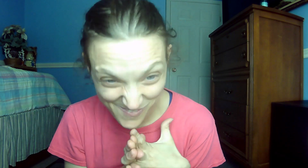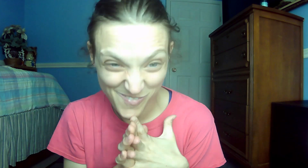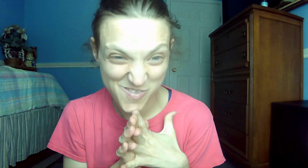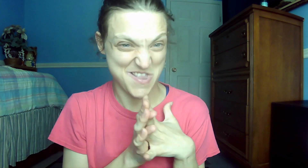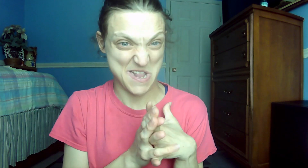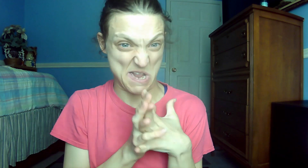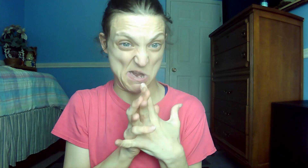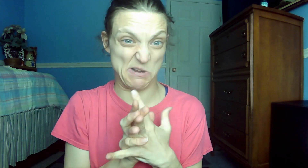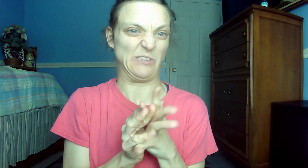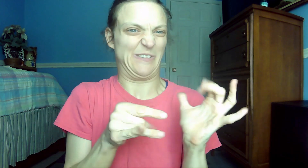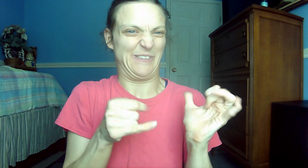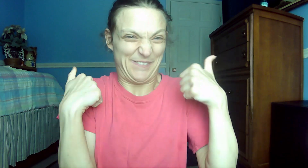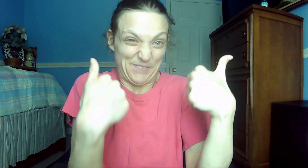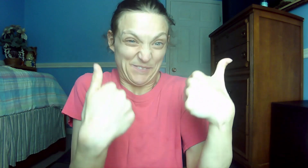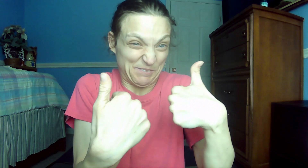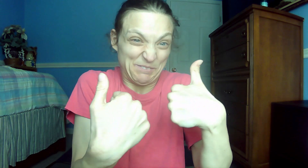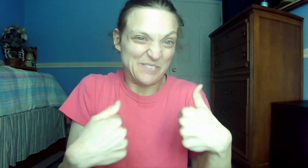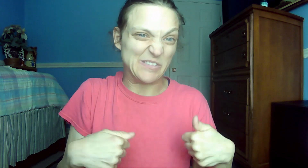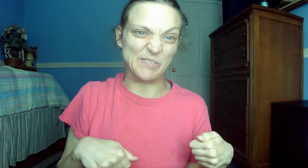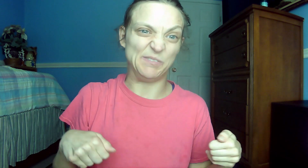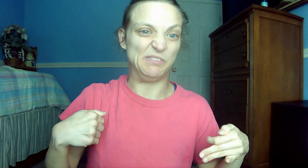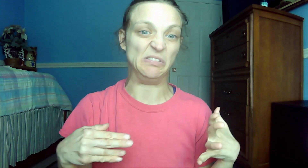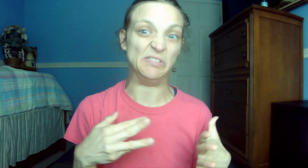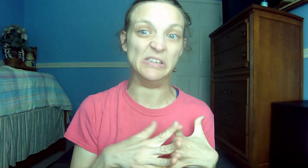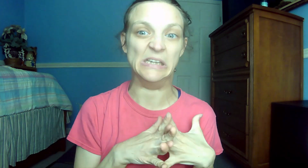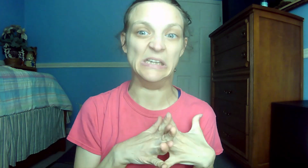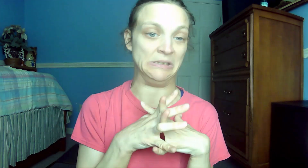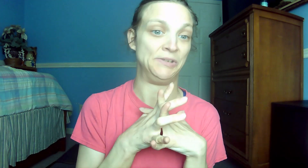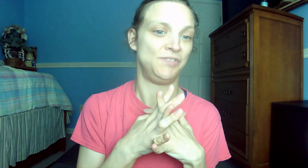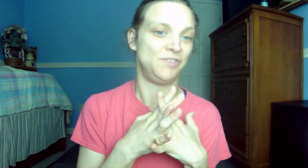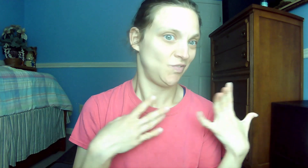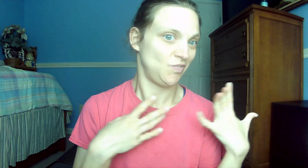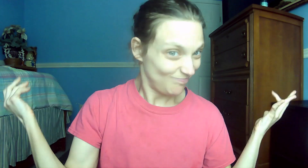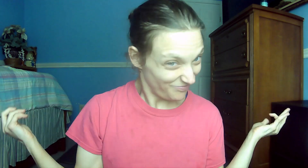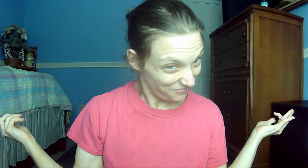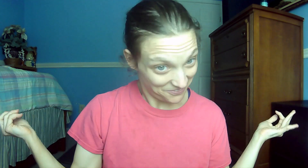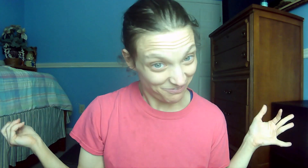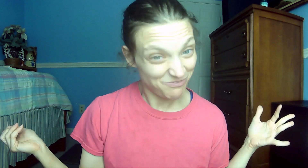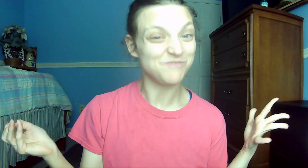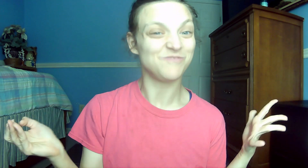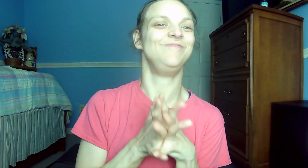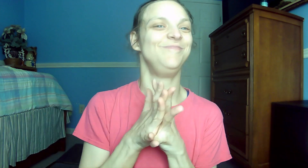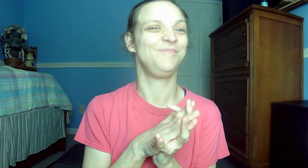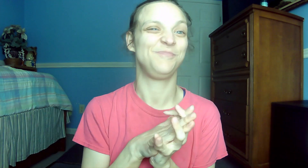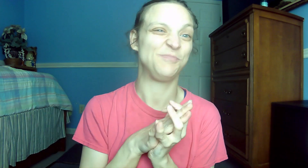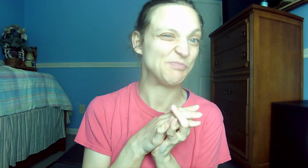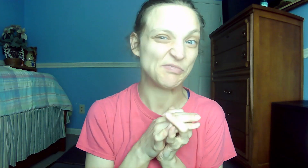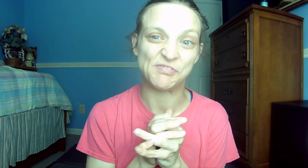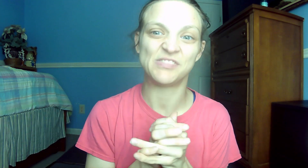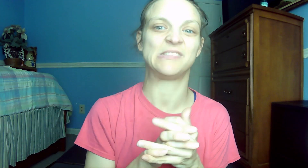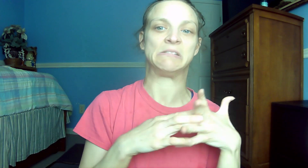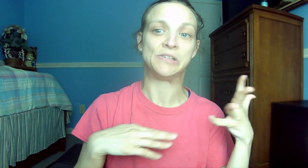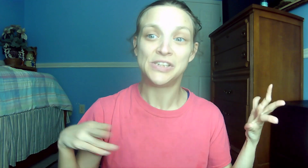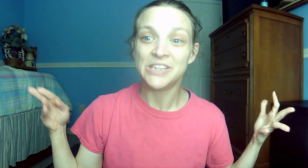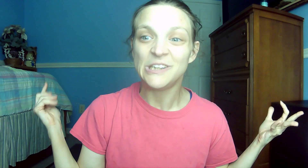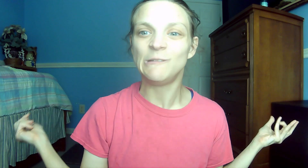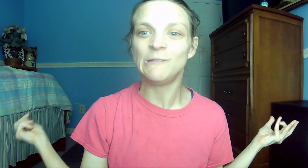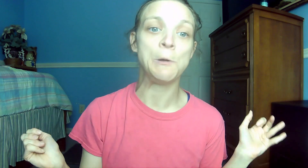channel if you enjoy it, comment on it, or like it, and you should definitely like it, comment on it, and subscribe